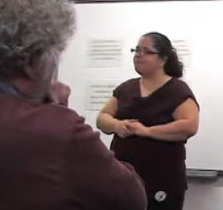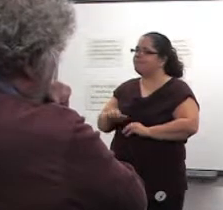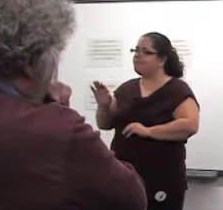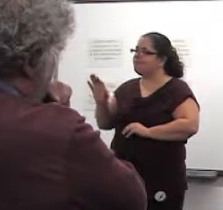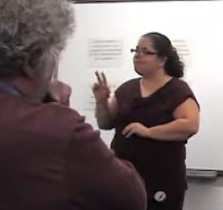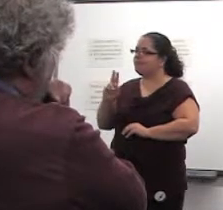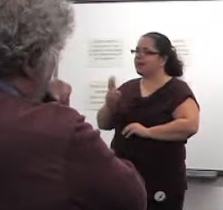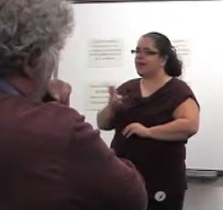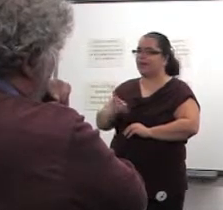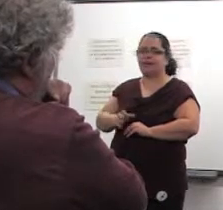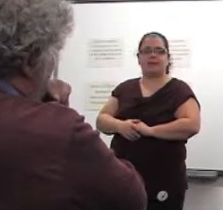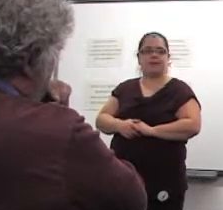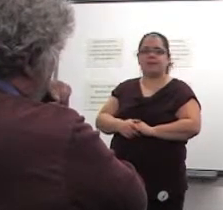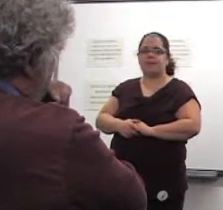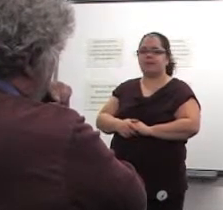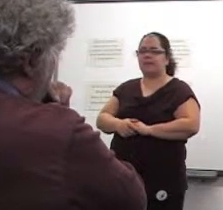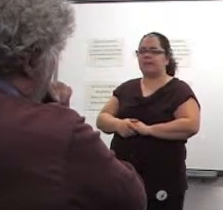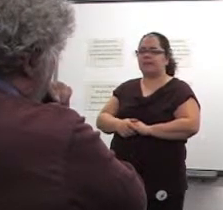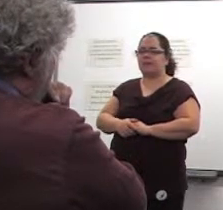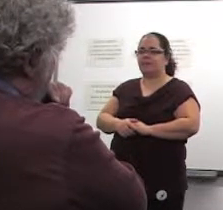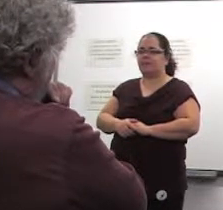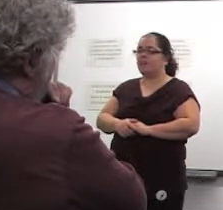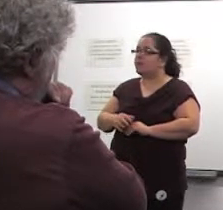And again, no louder.